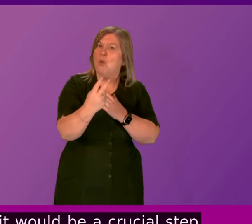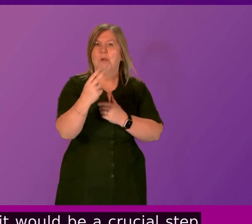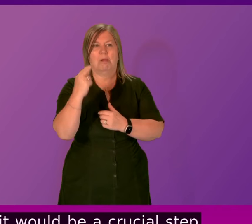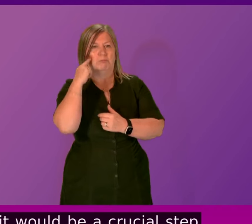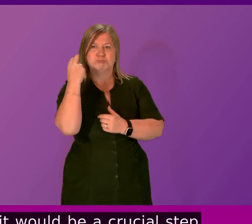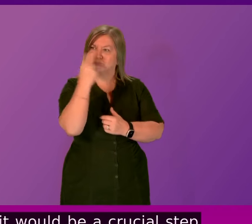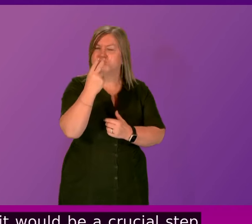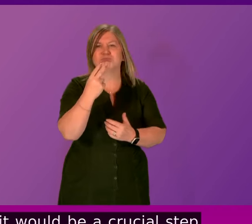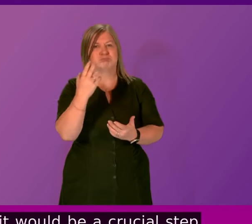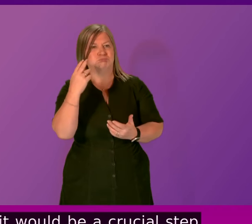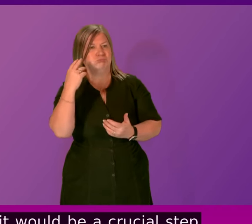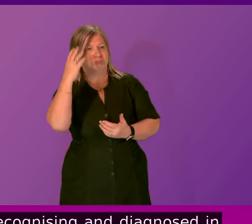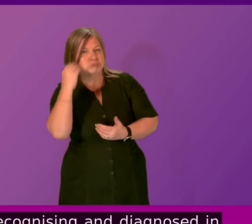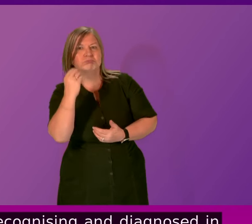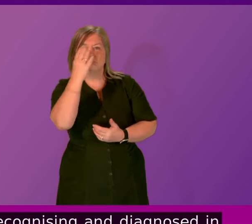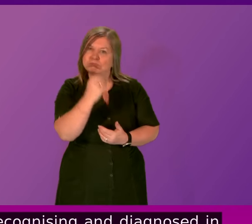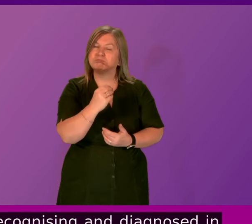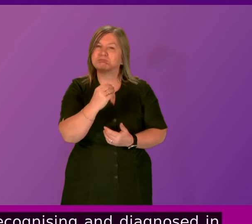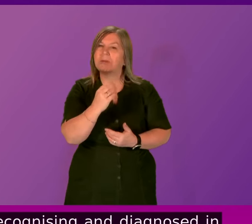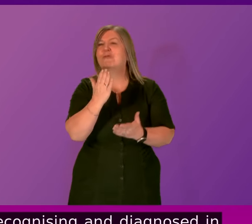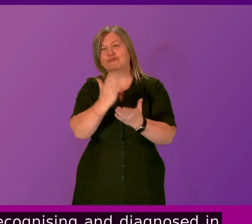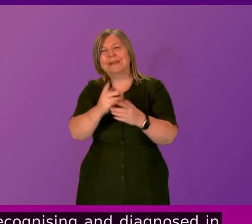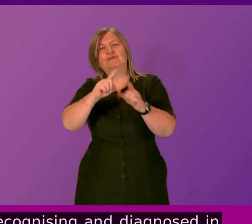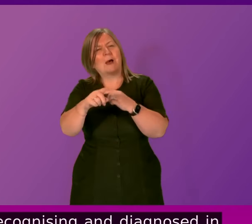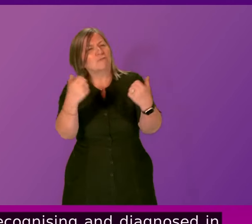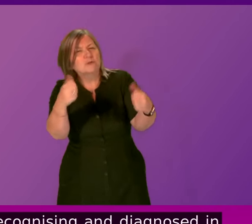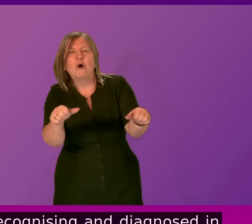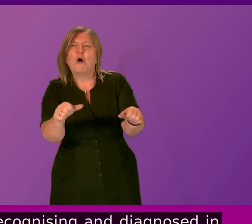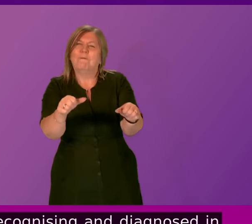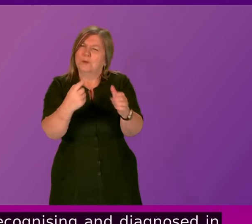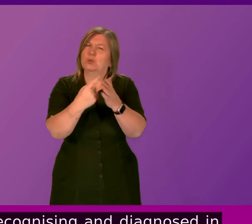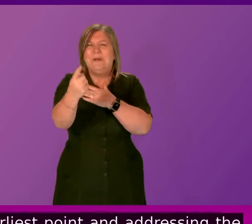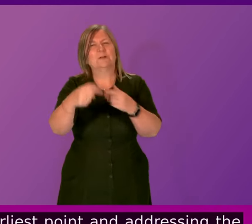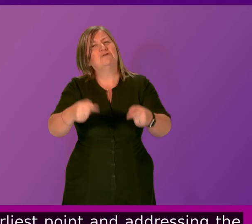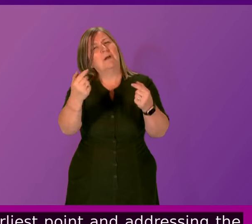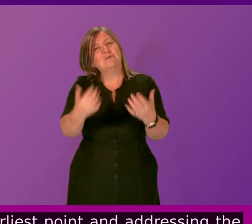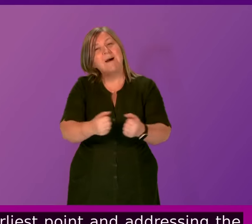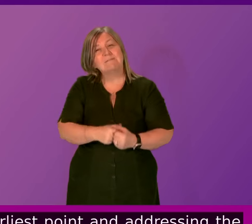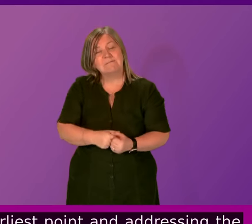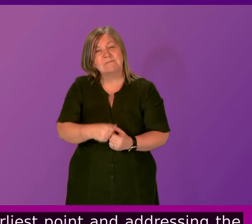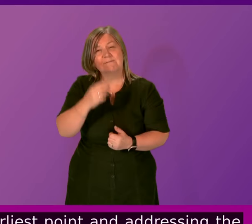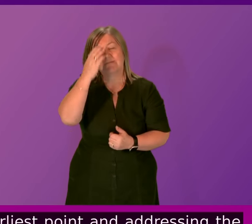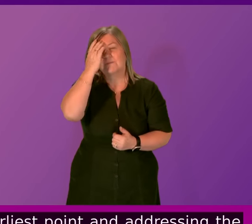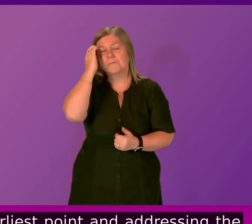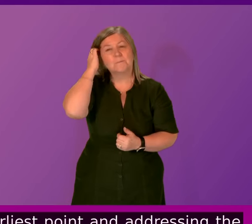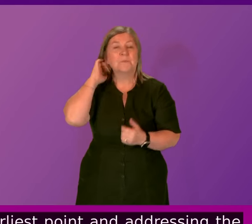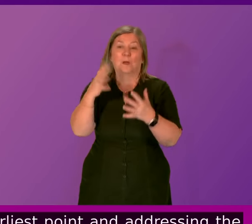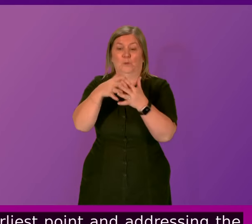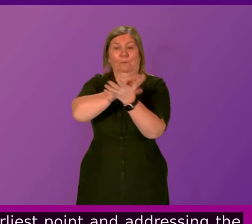the earliest point and addressing the unique challenges faced by the deafblind community. The World